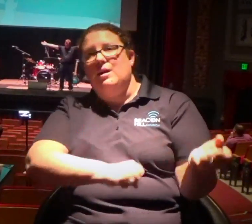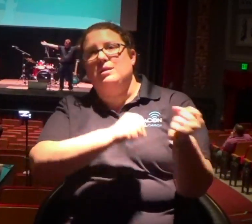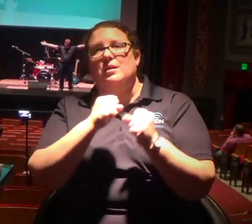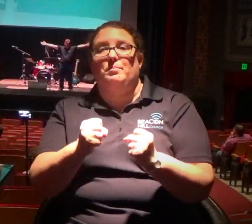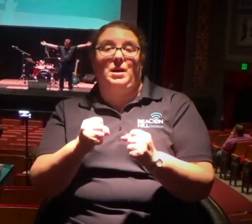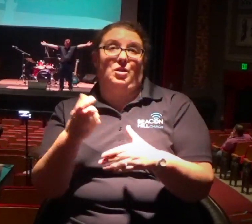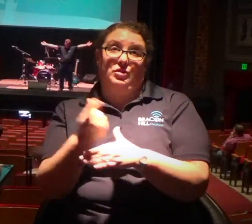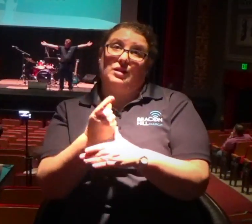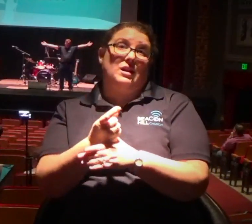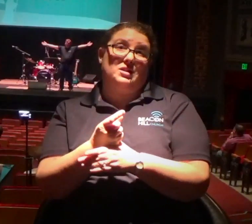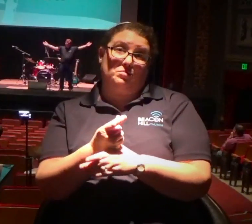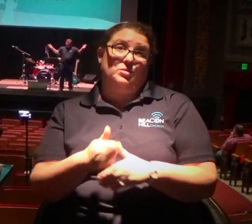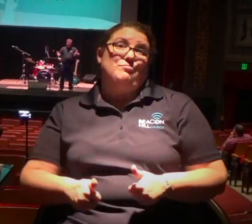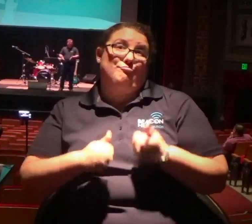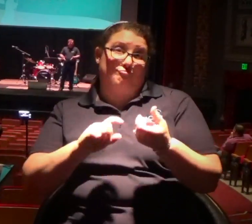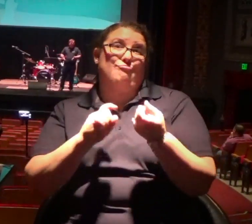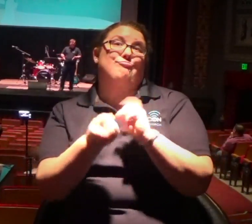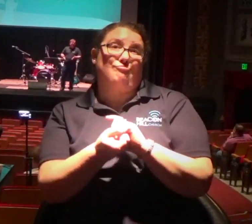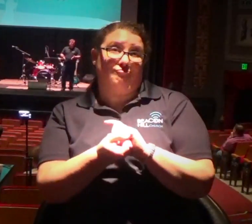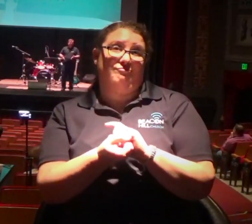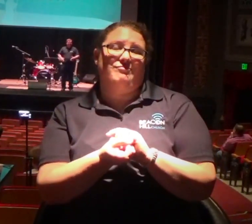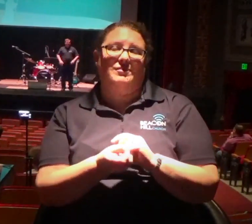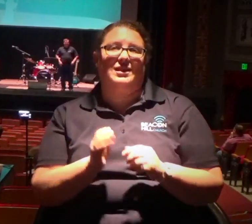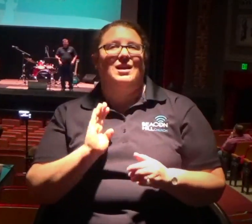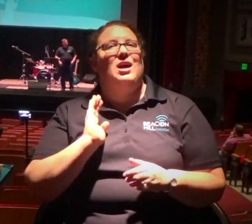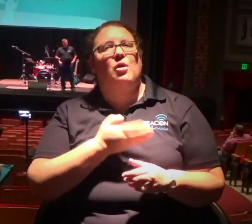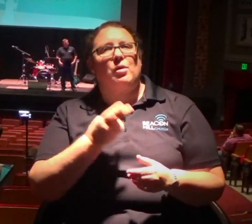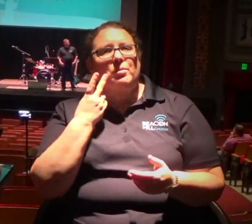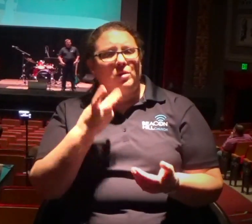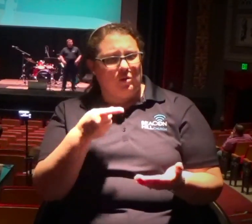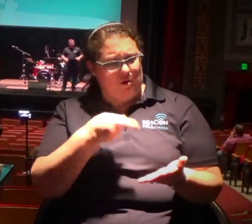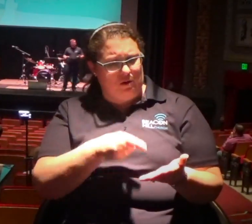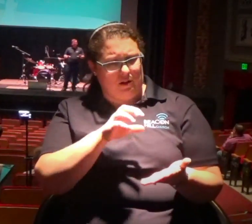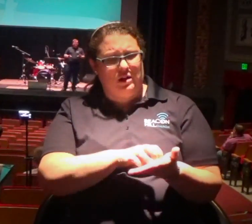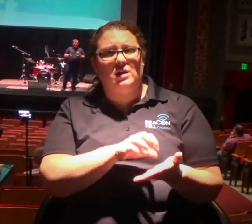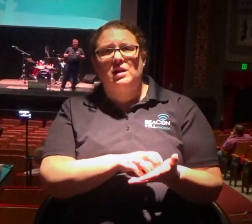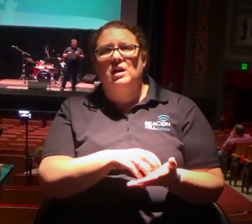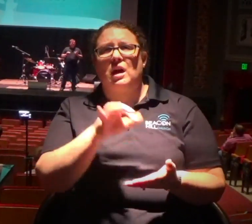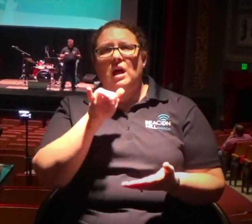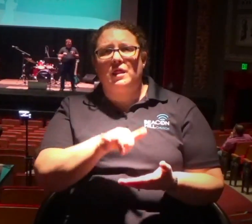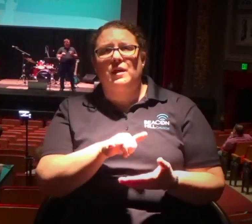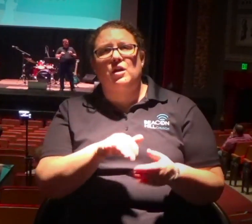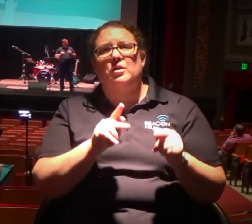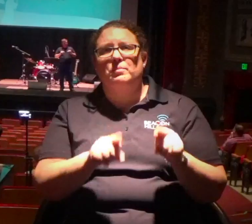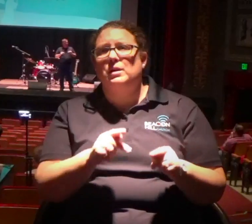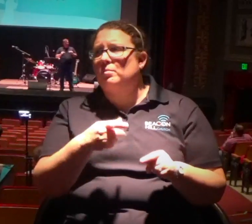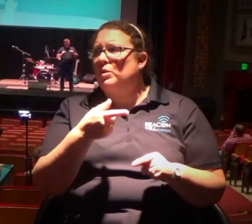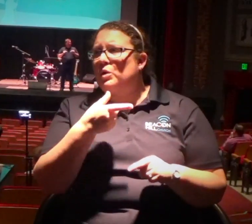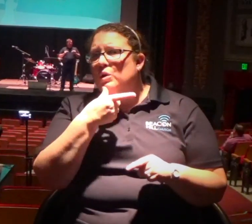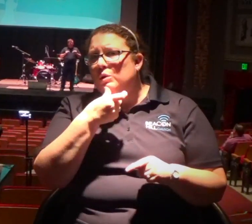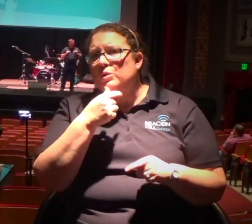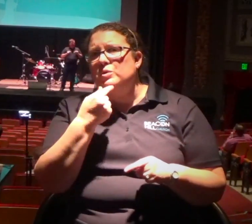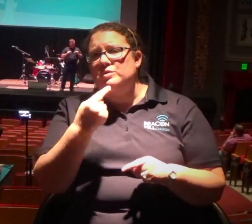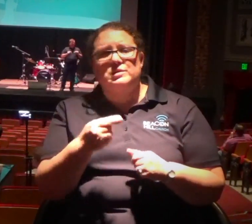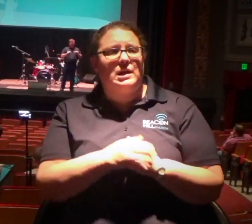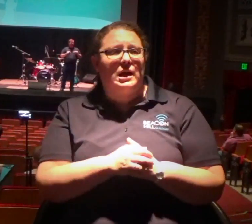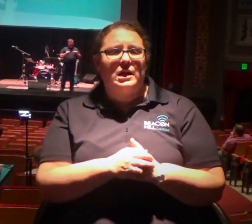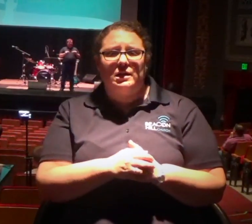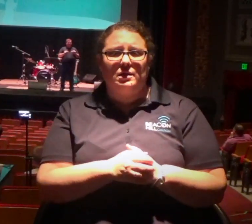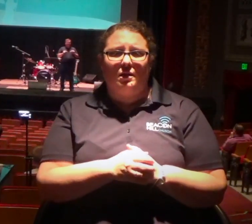lives. And when you look at Isaiah chapter 53, there are critics that try to discount the truth of this gospel. They try